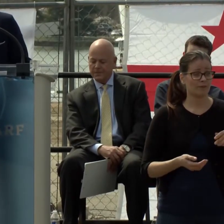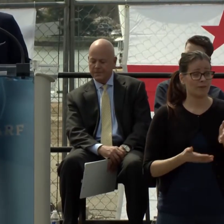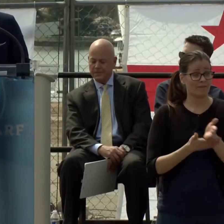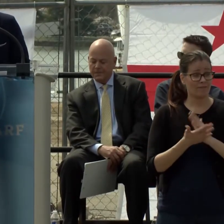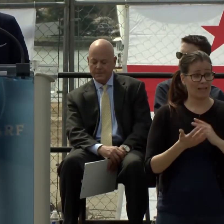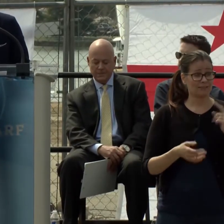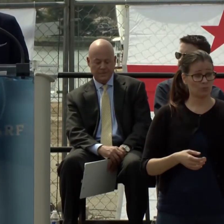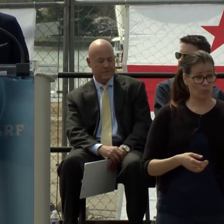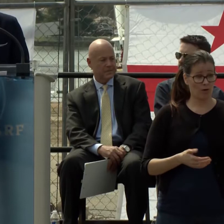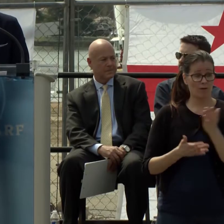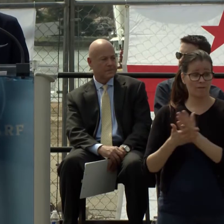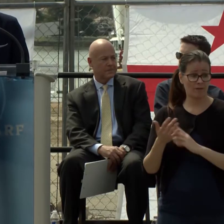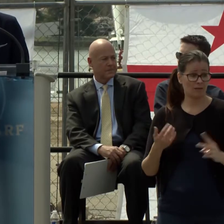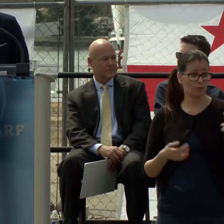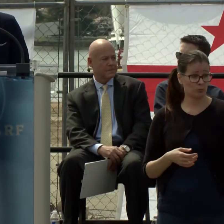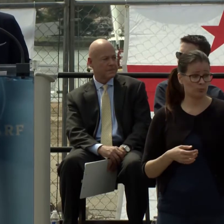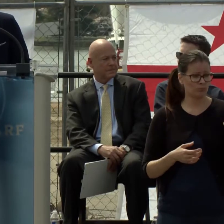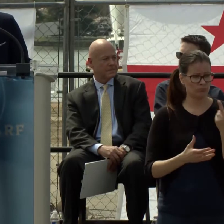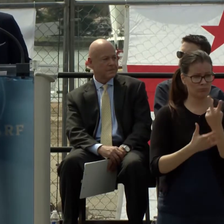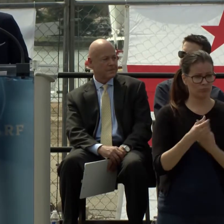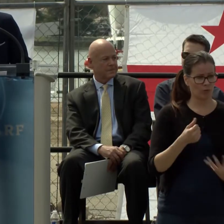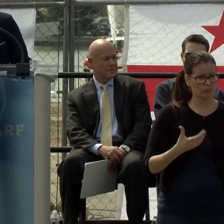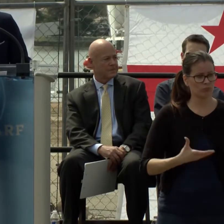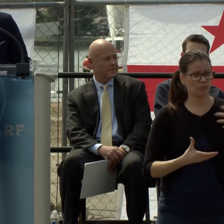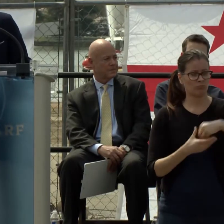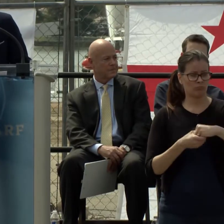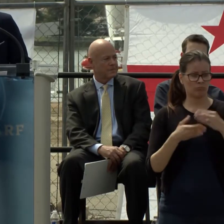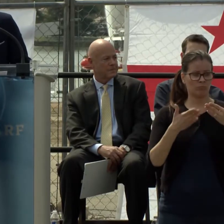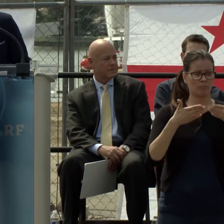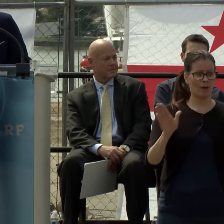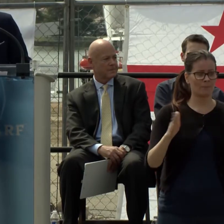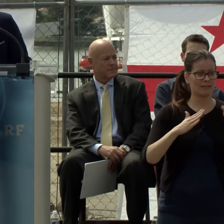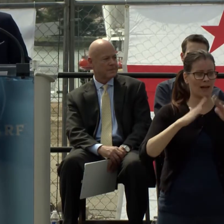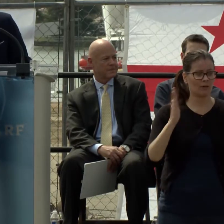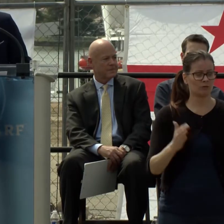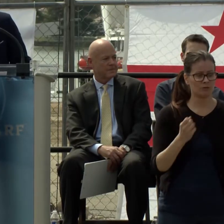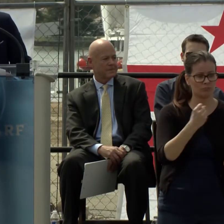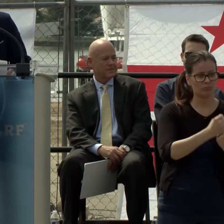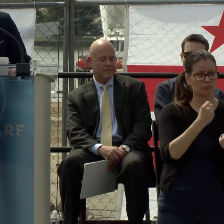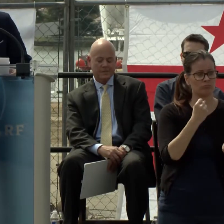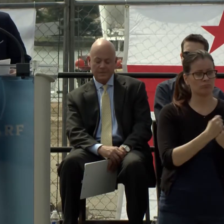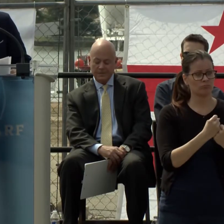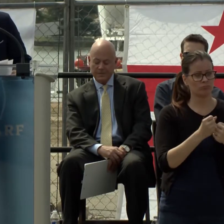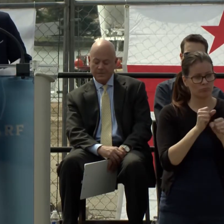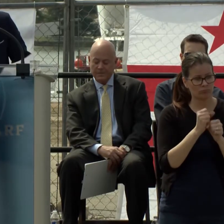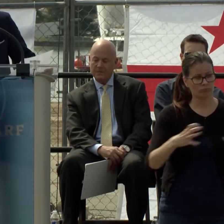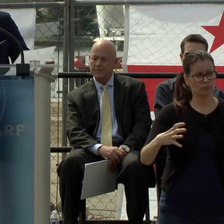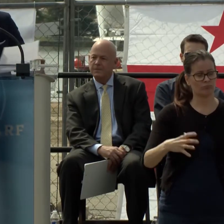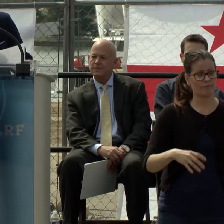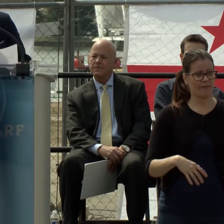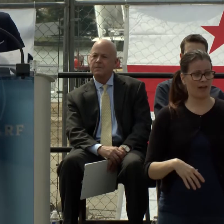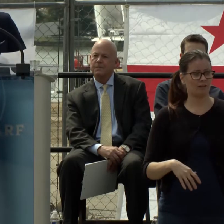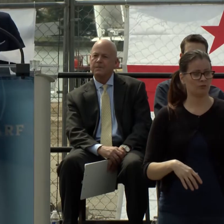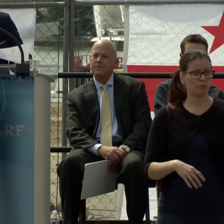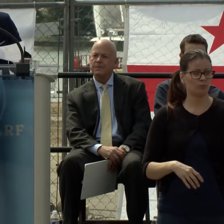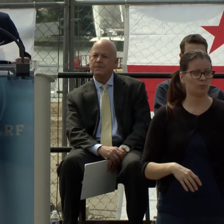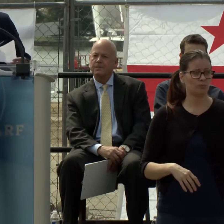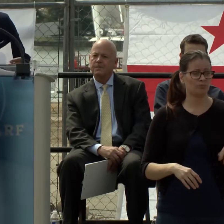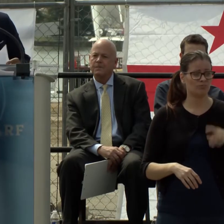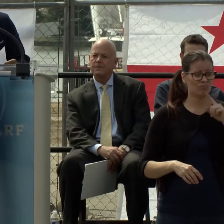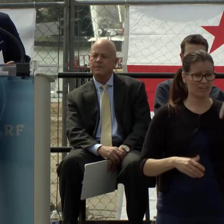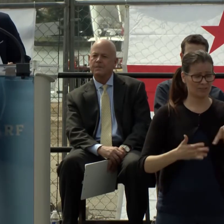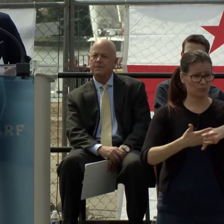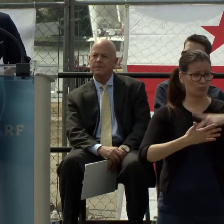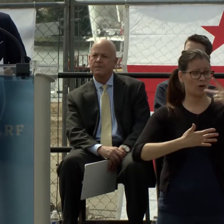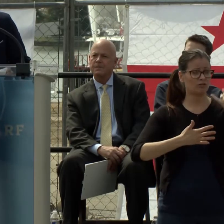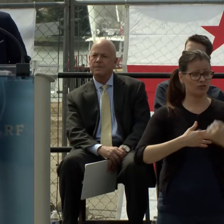a time in D.C. when we need it the most. And so it's projects like this that really enable me to feel like we are making a difference in